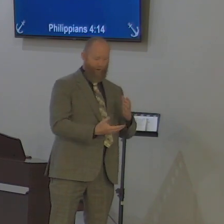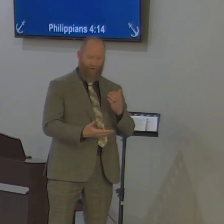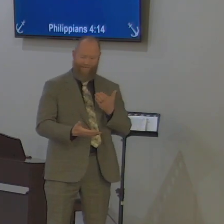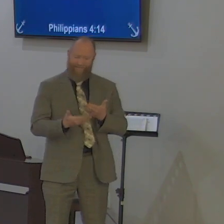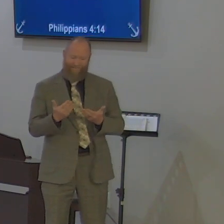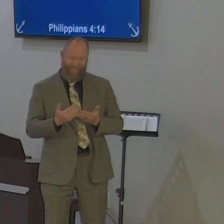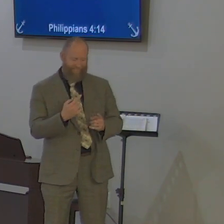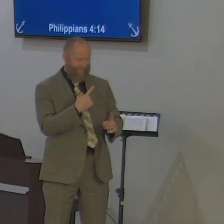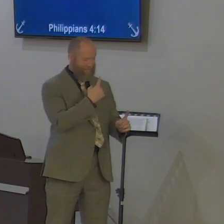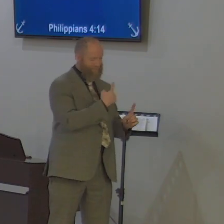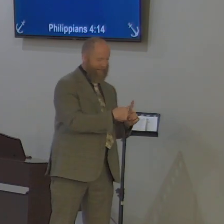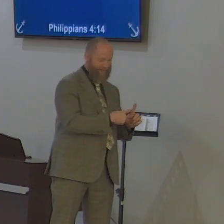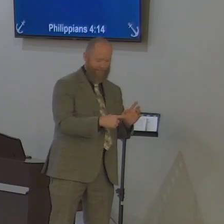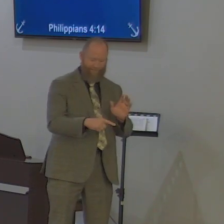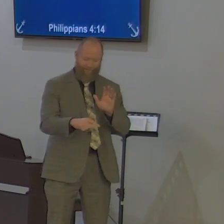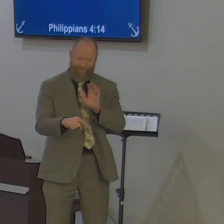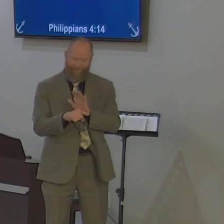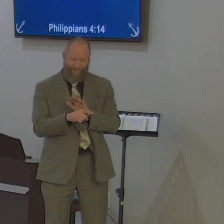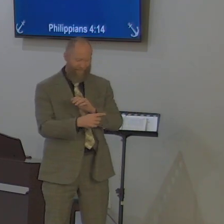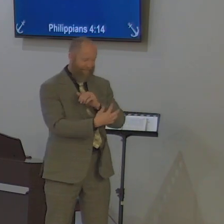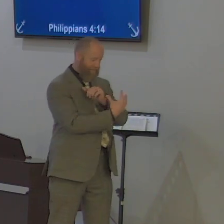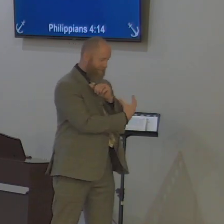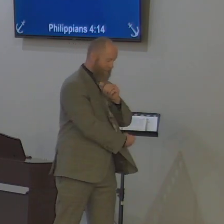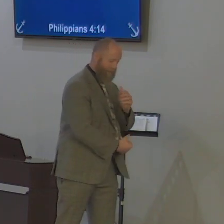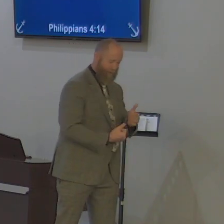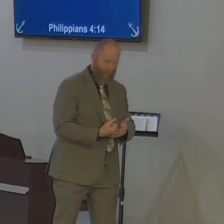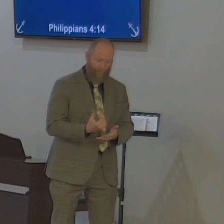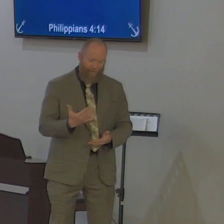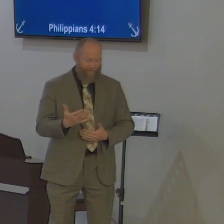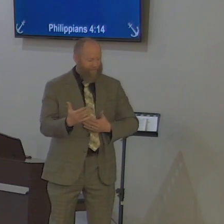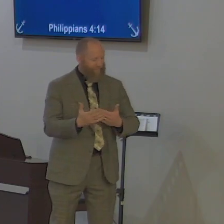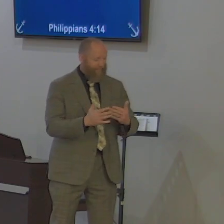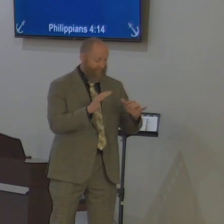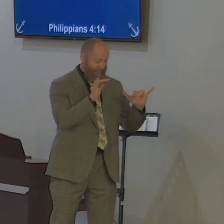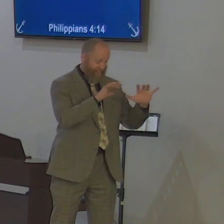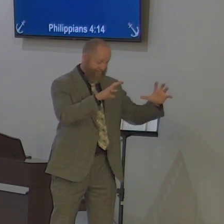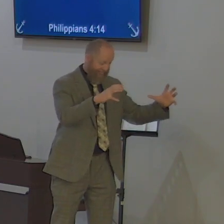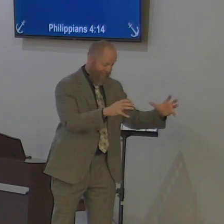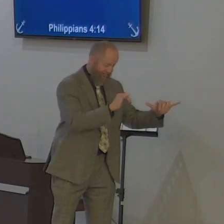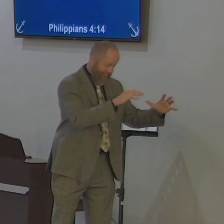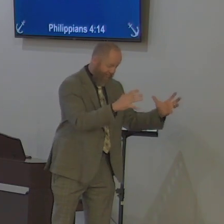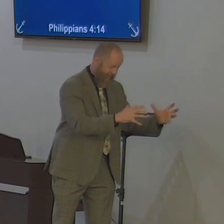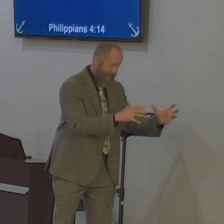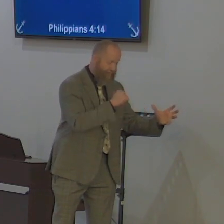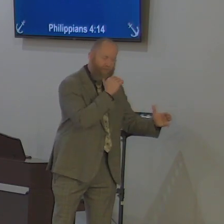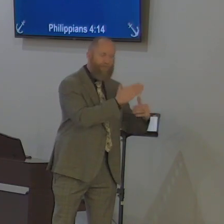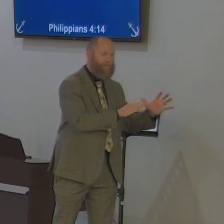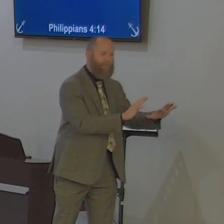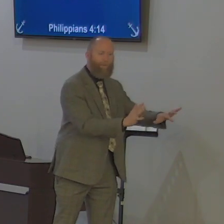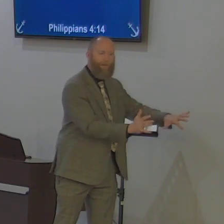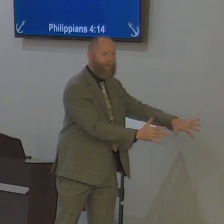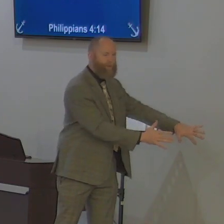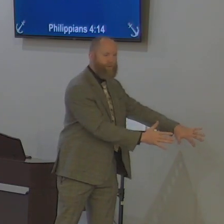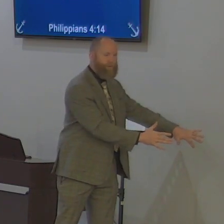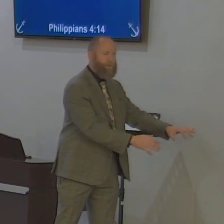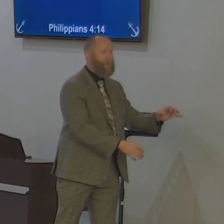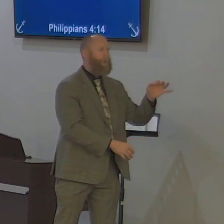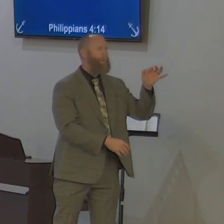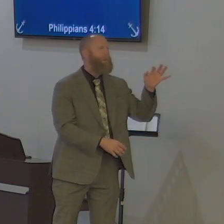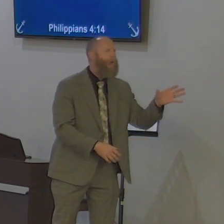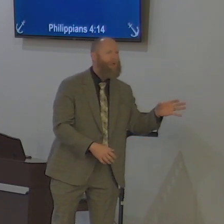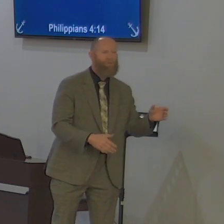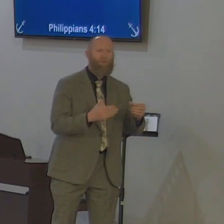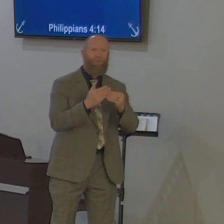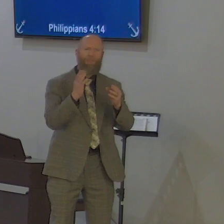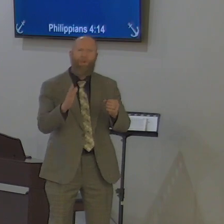Christ is sufficient for all things in my life. And that includes leadership and such that he brings into my